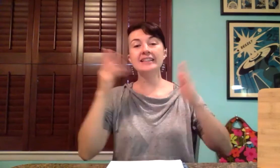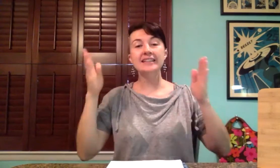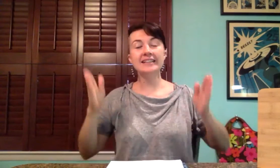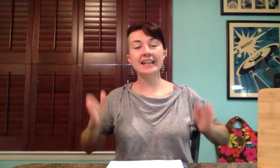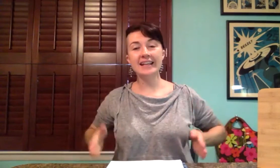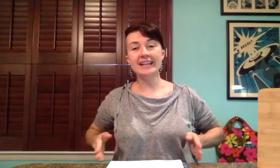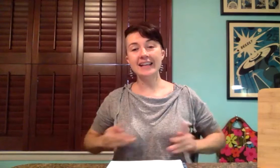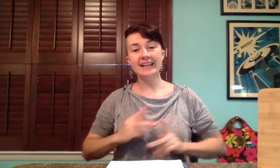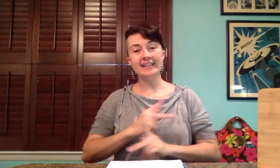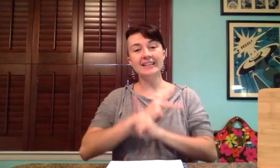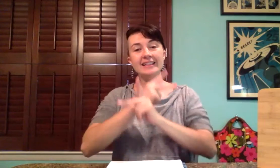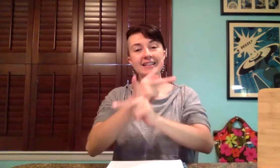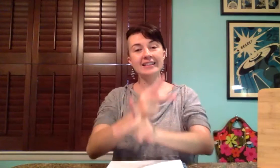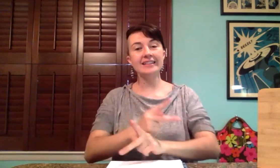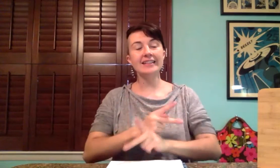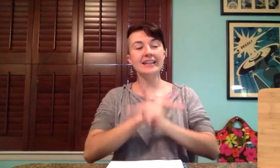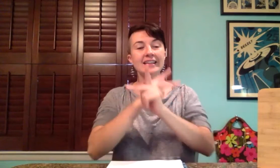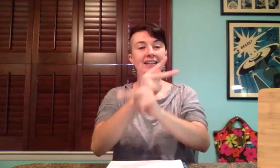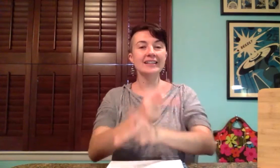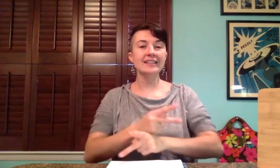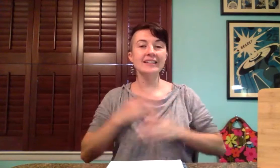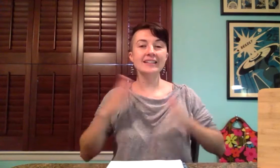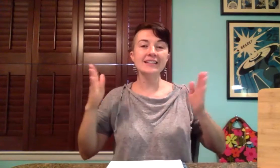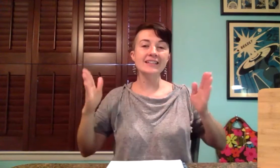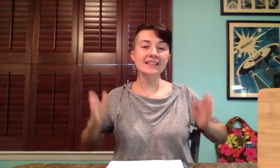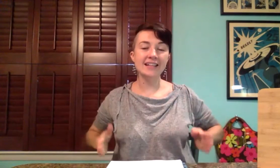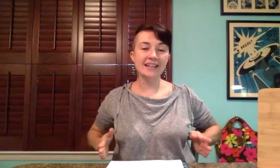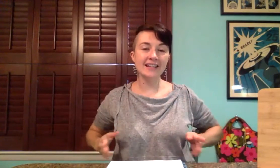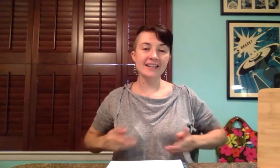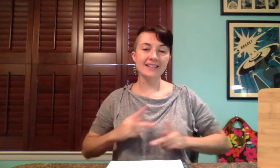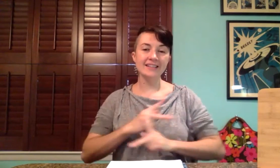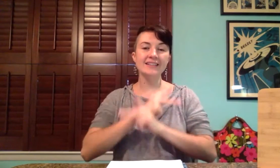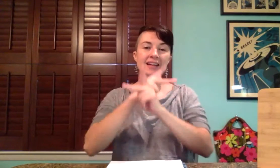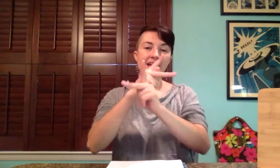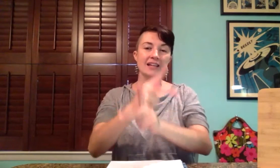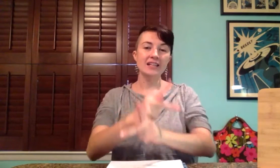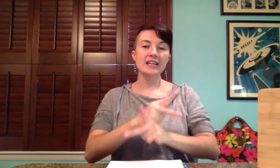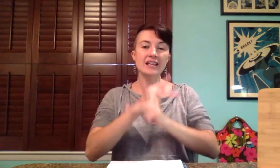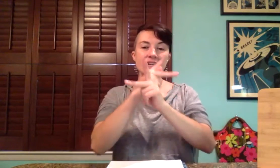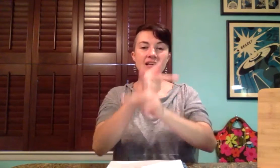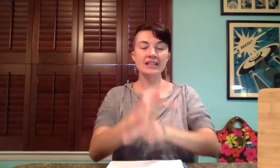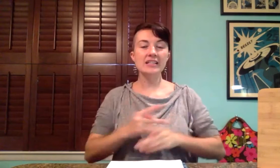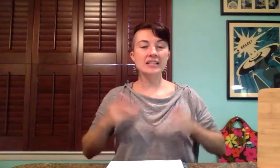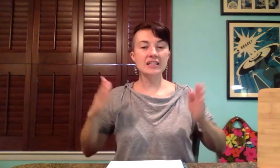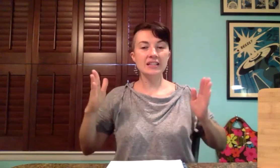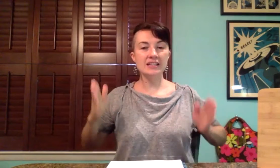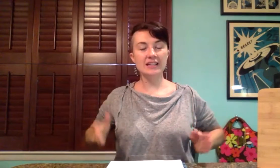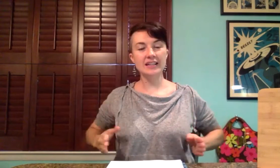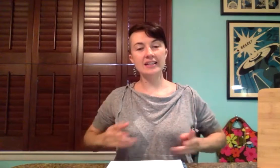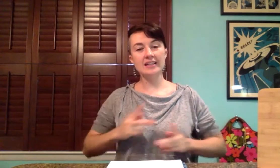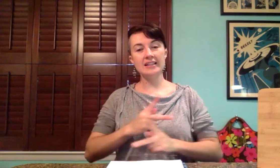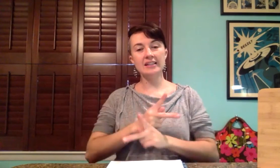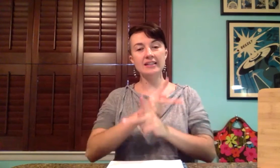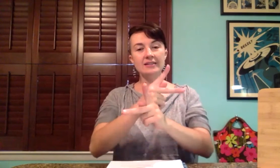nanny, nanny, nanny, nanny, nanny, nanny,